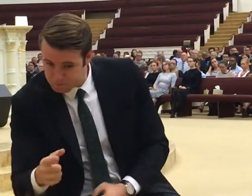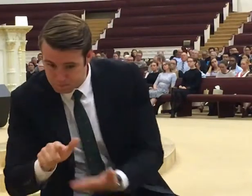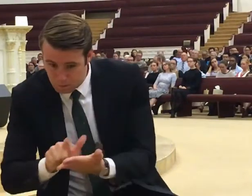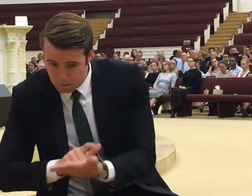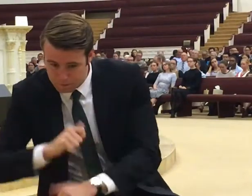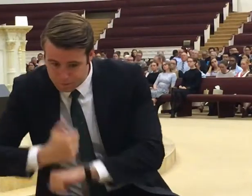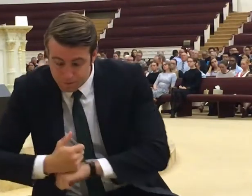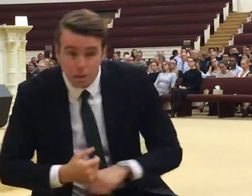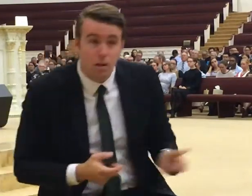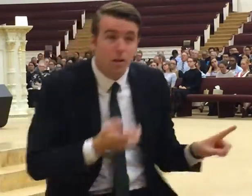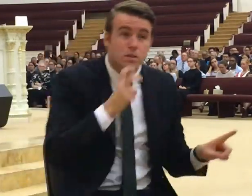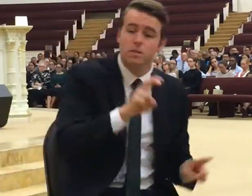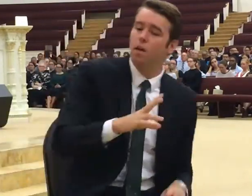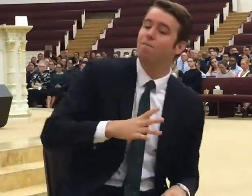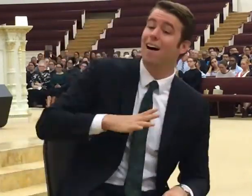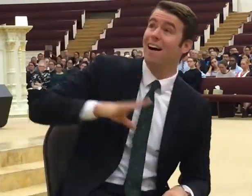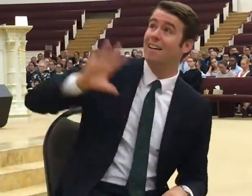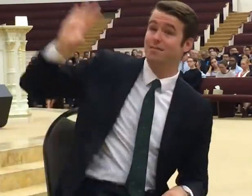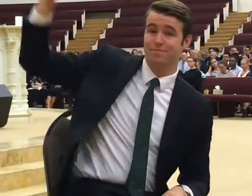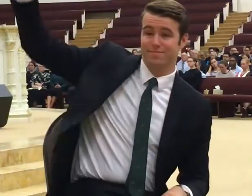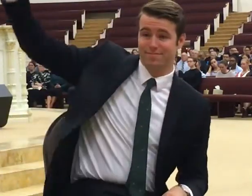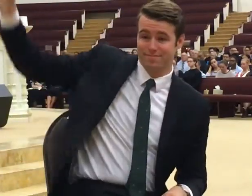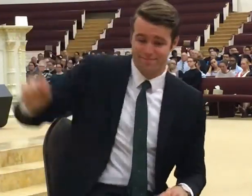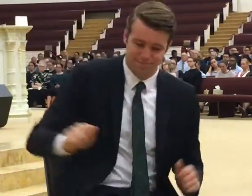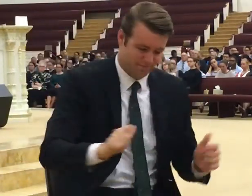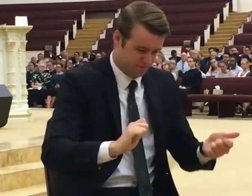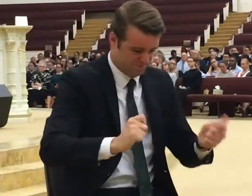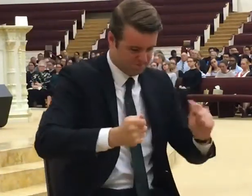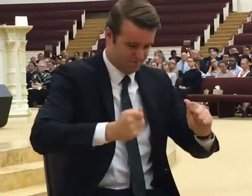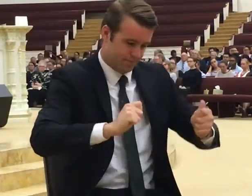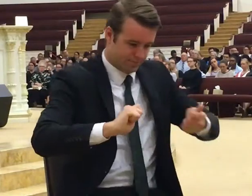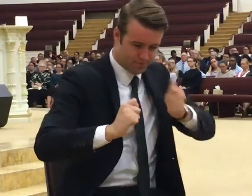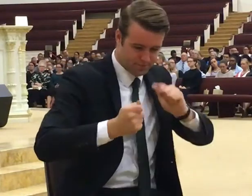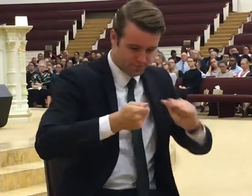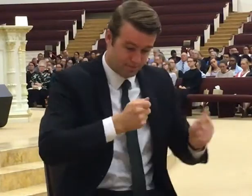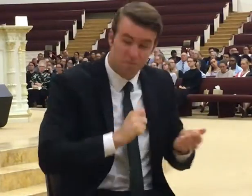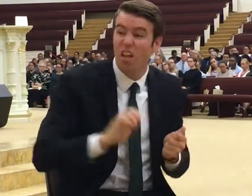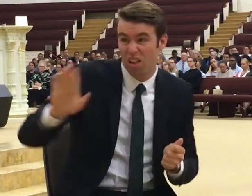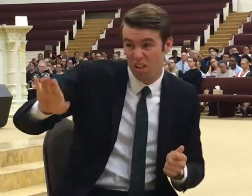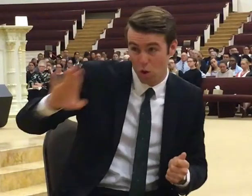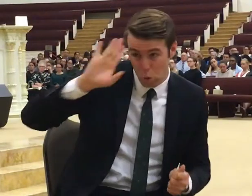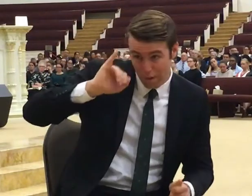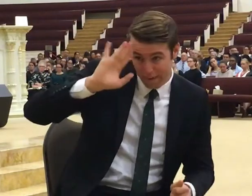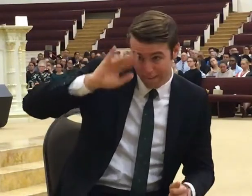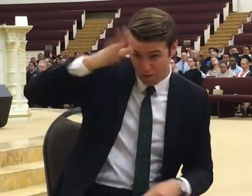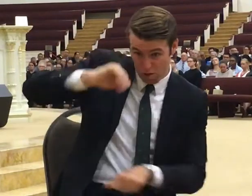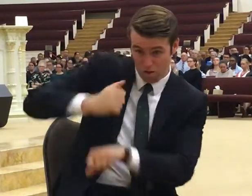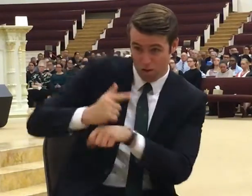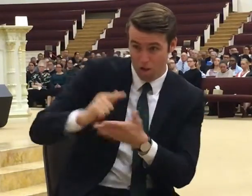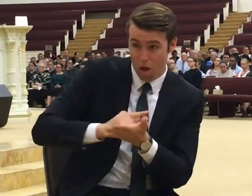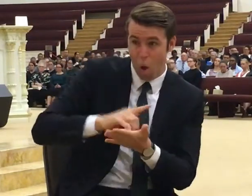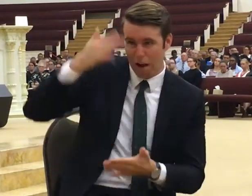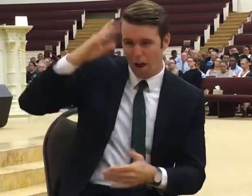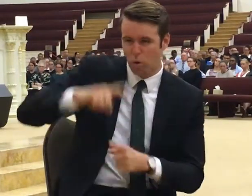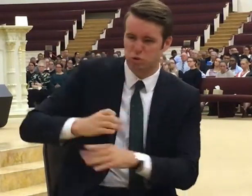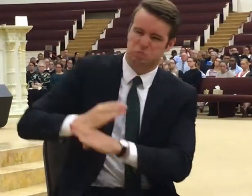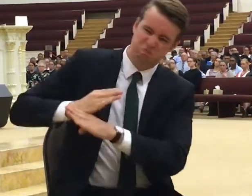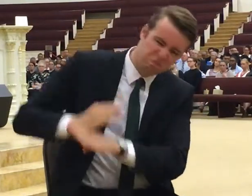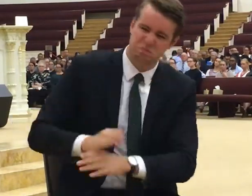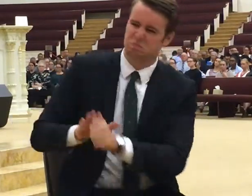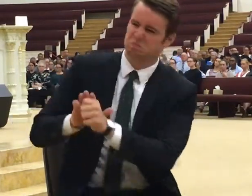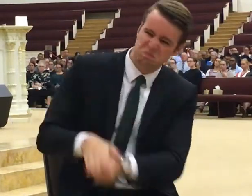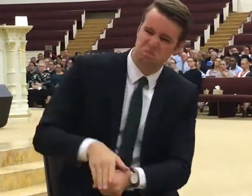in her mind, stating that the reason is because God has an ulterior motive, thus doing the same